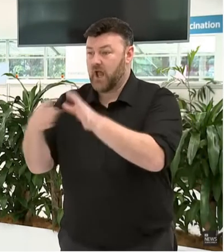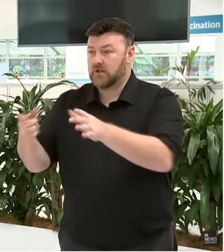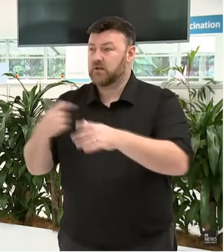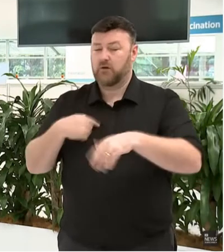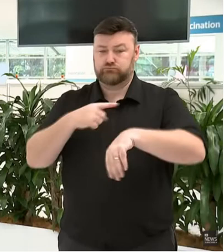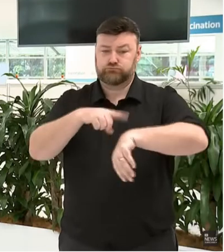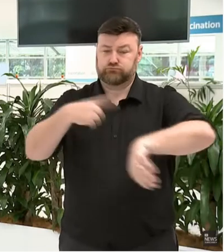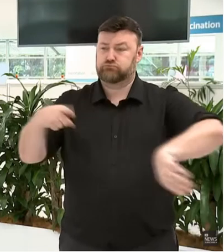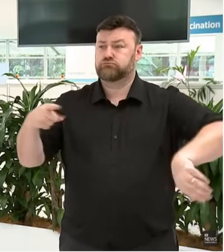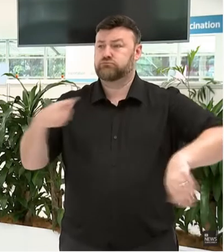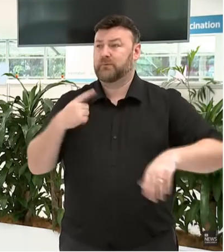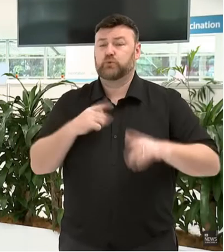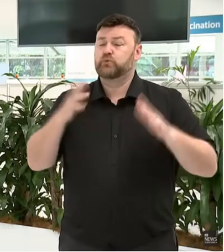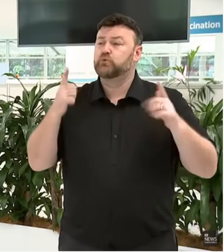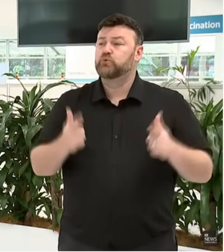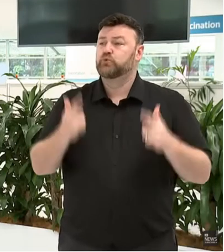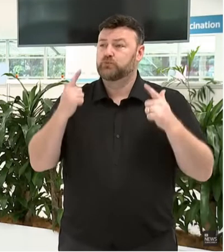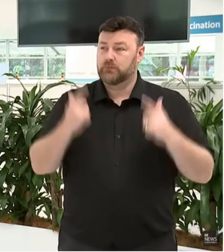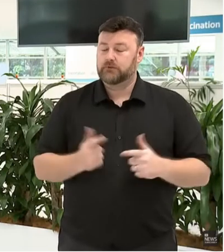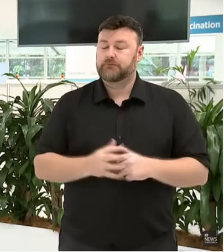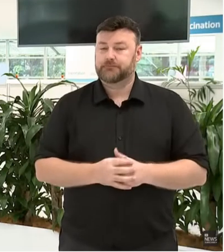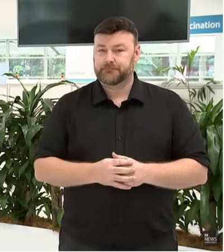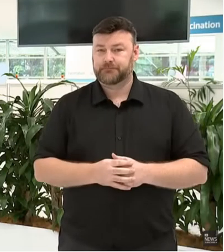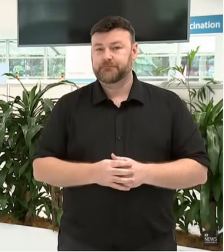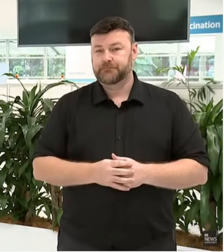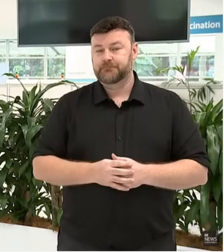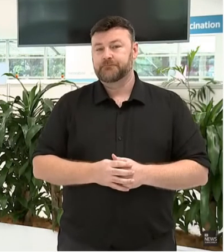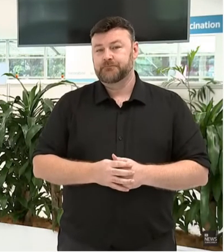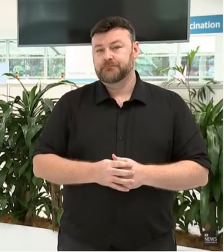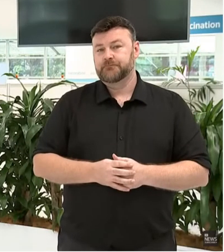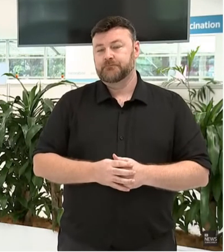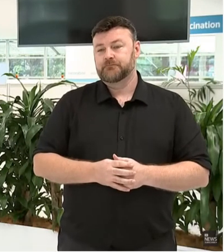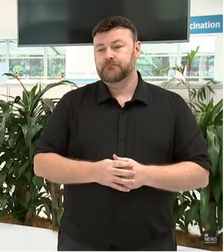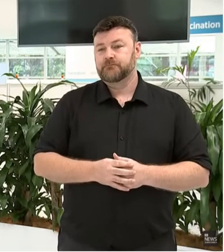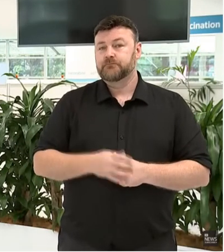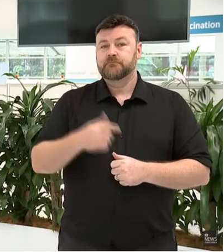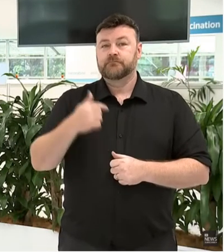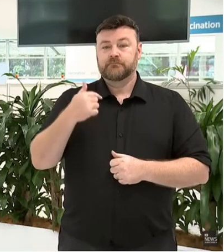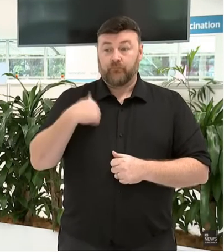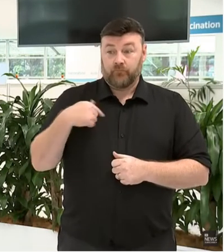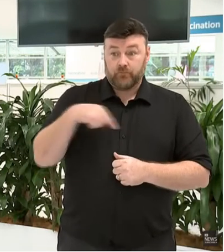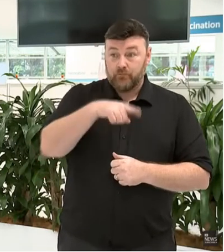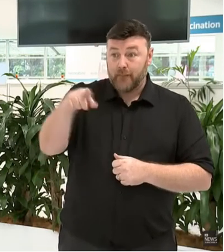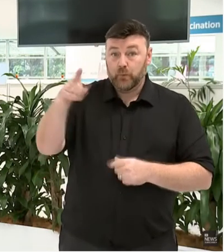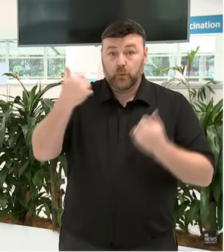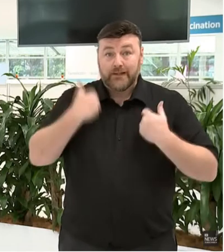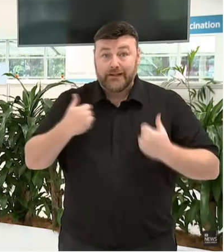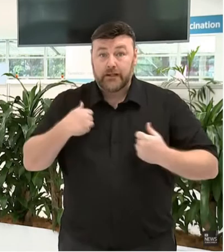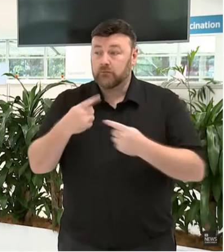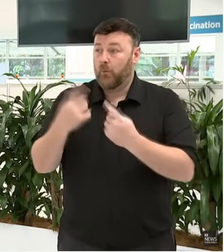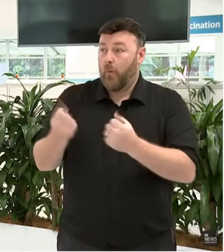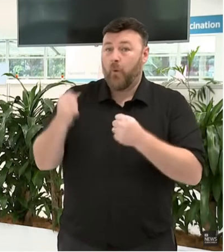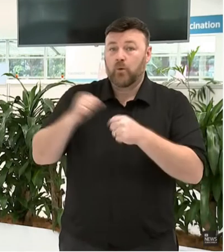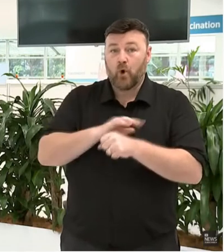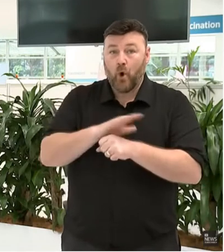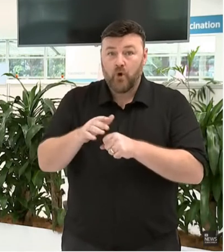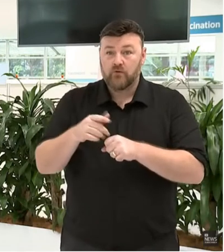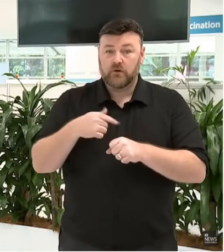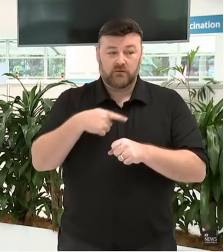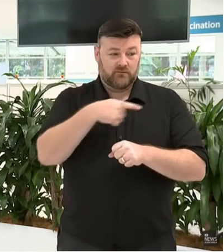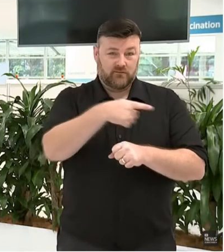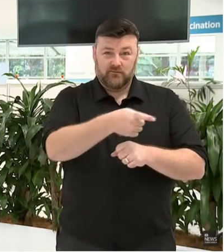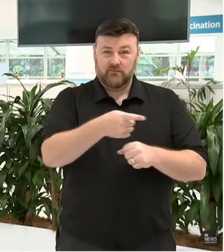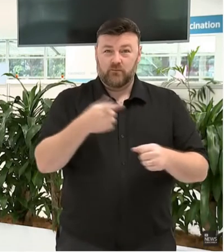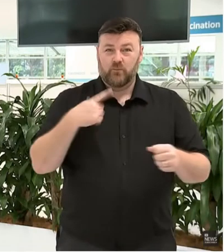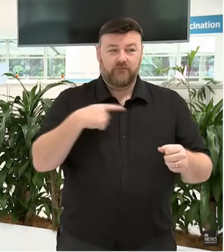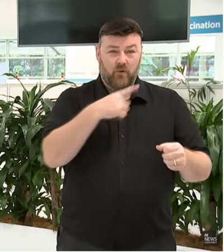able to process those tests and get that information back to people who may be unwell or who may have COVID. So